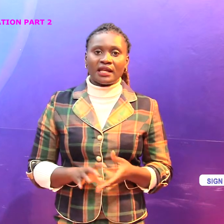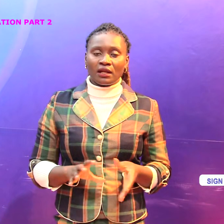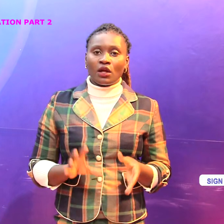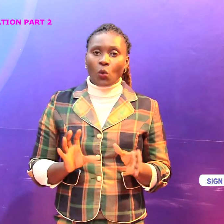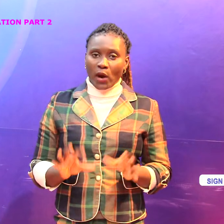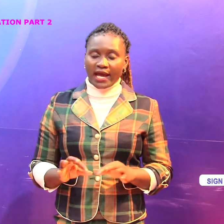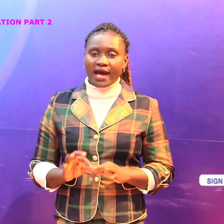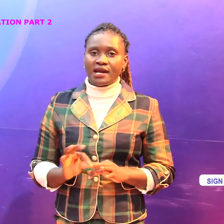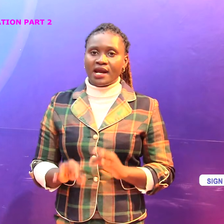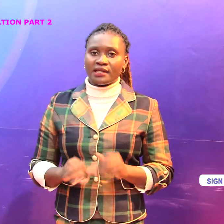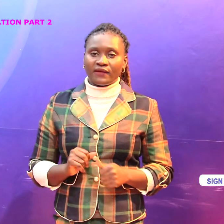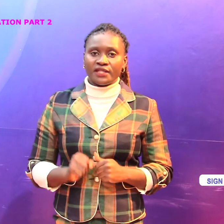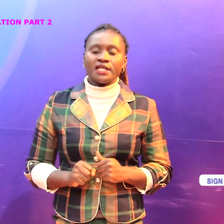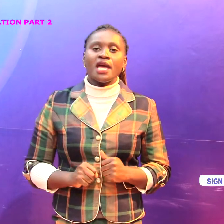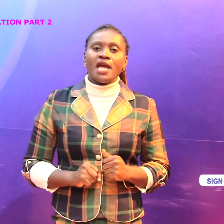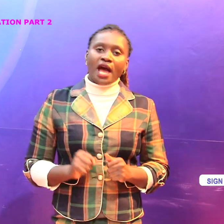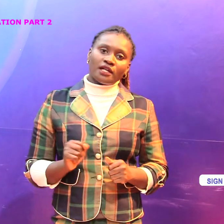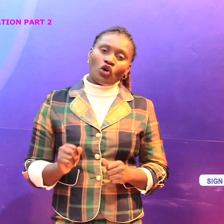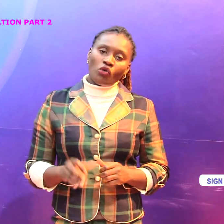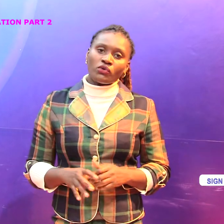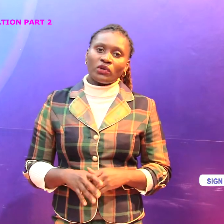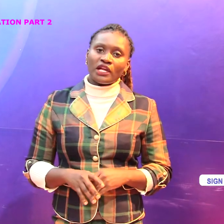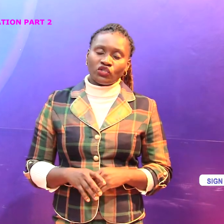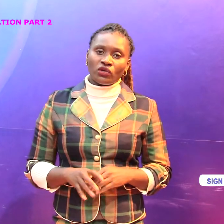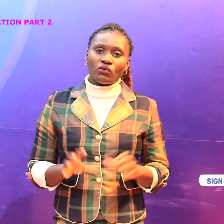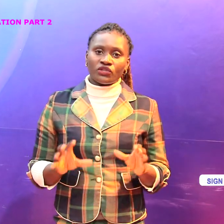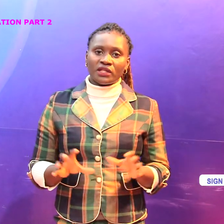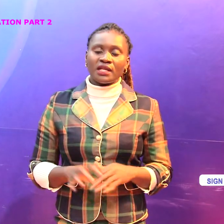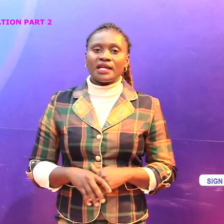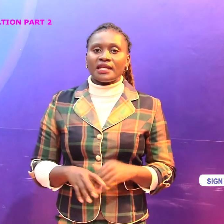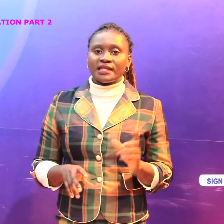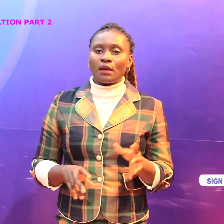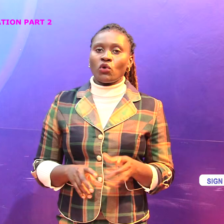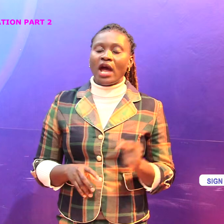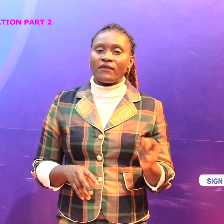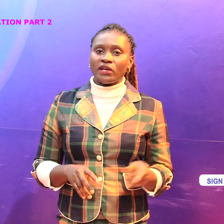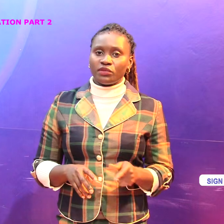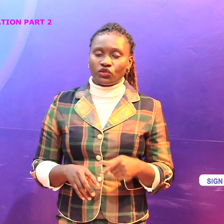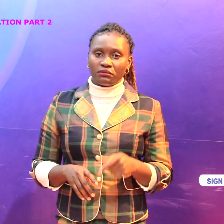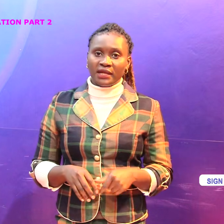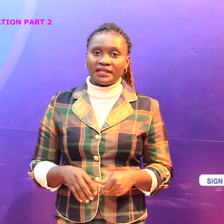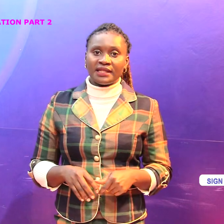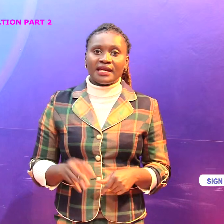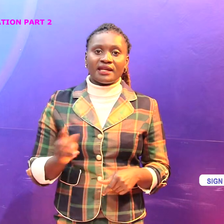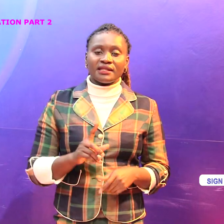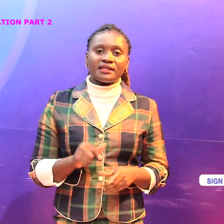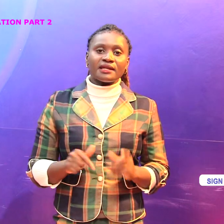channel 117, and I hope you'll enjoy watching. The same will have a repeat on Monday, that is